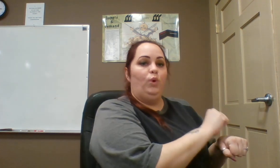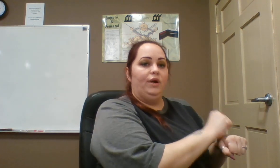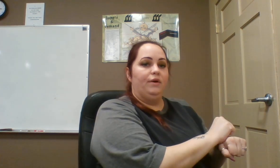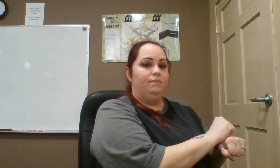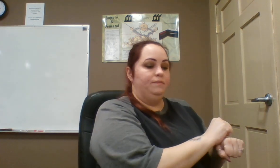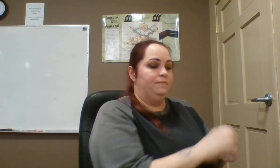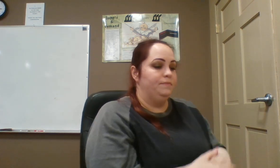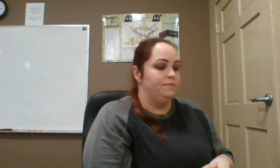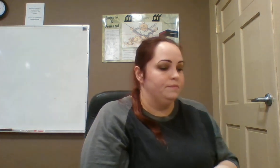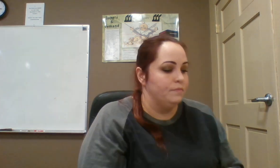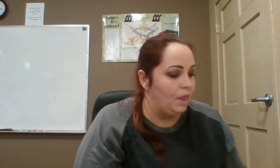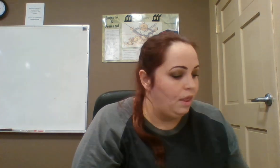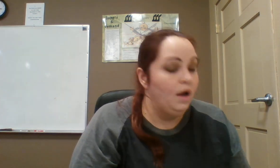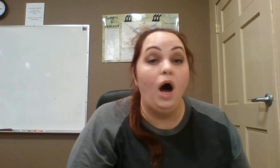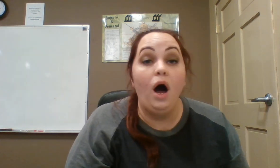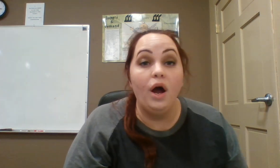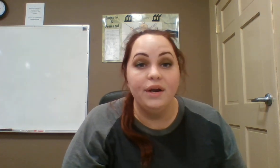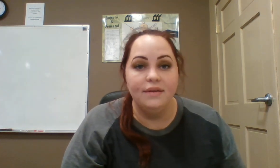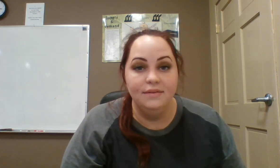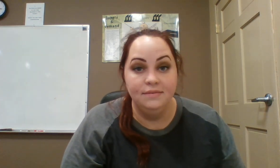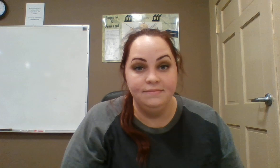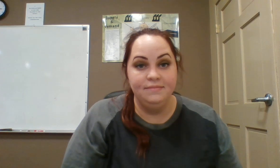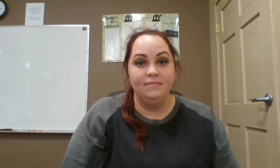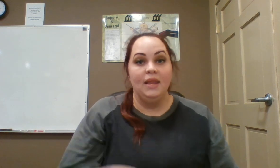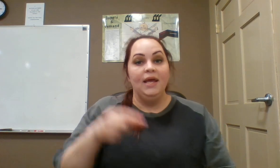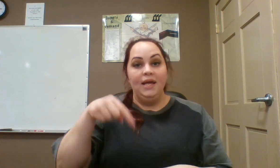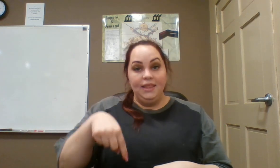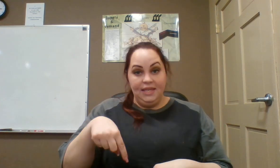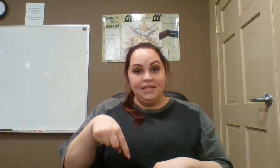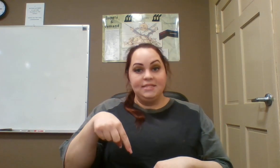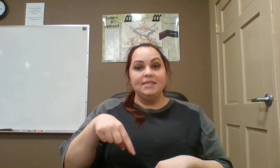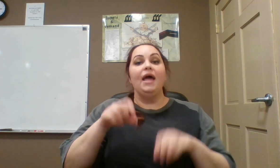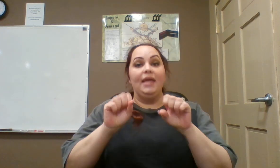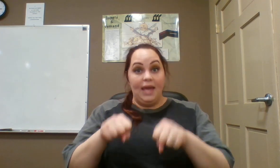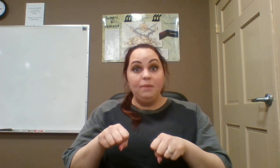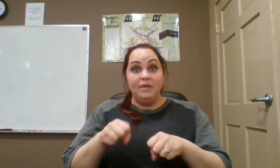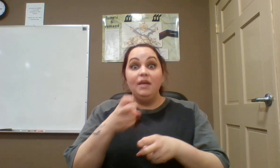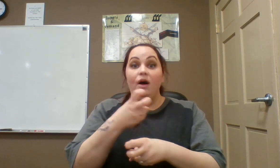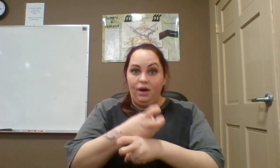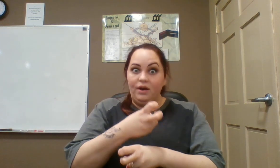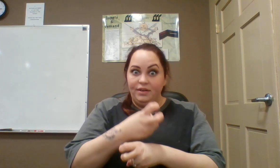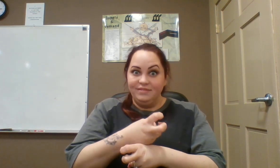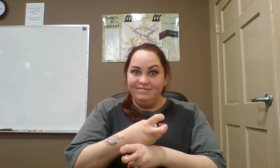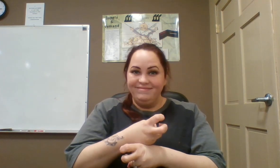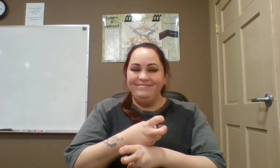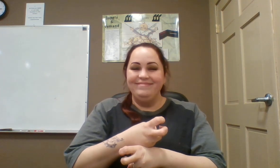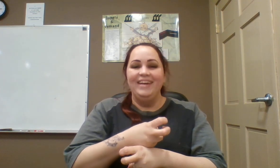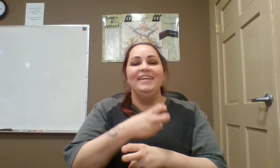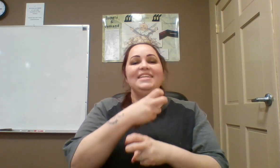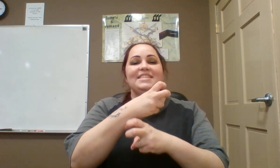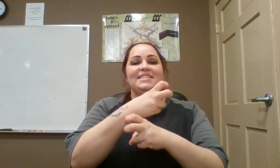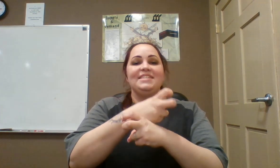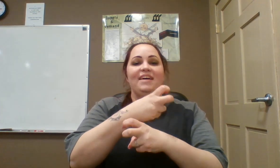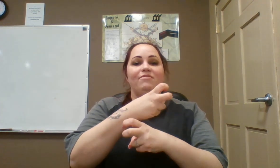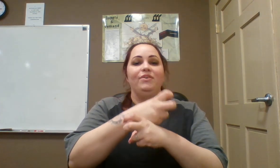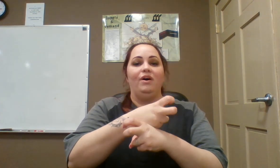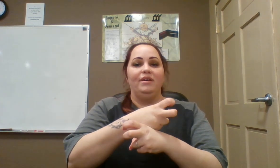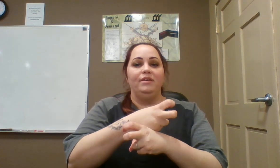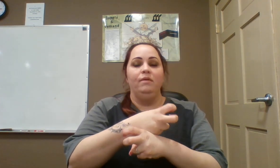Work. Hard. This can be hard. This is a sign for hard.